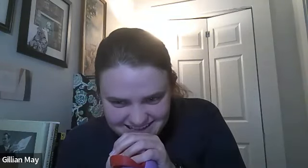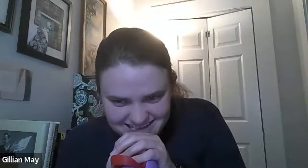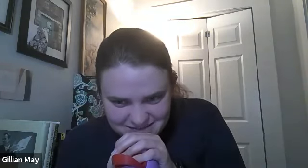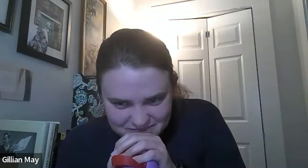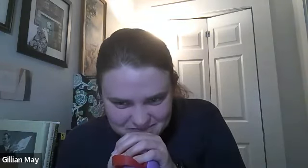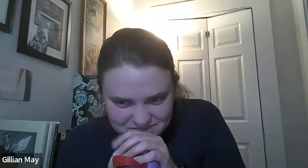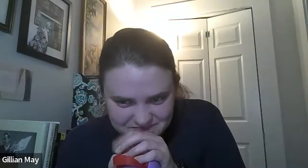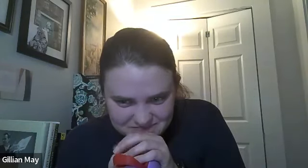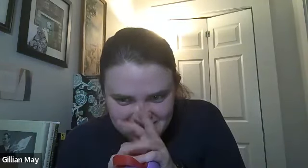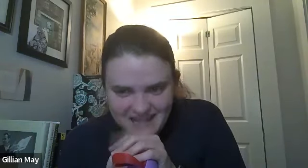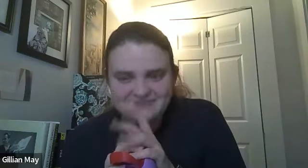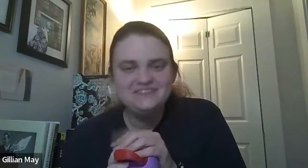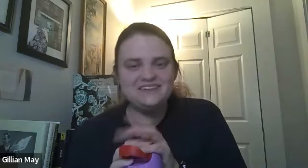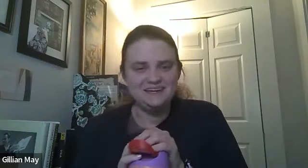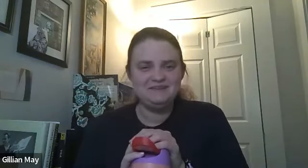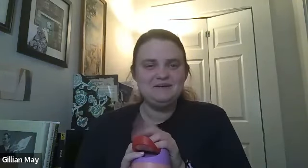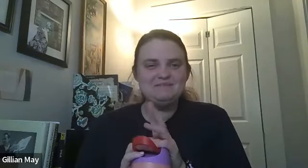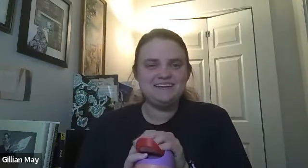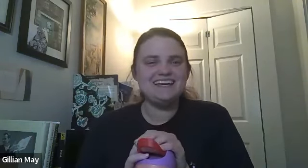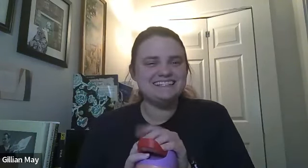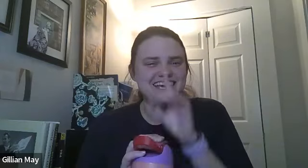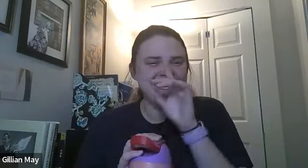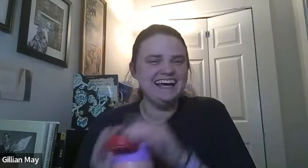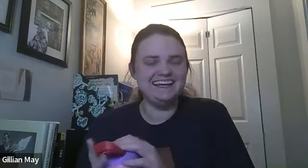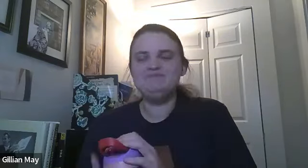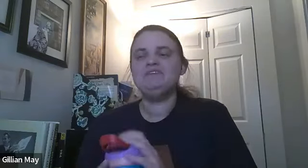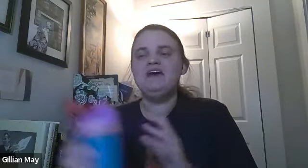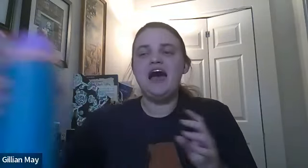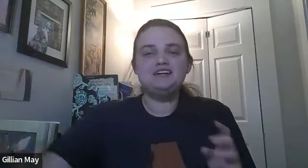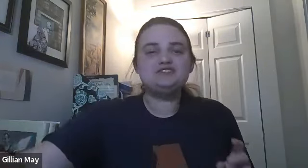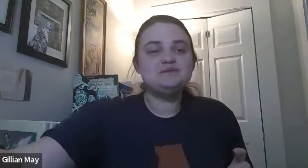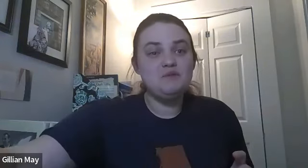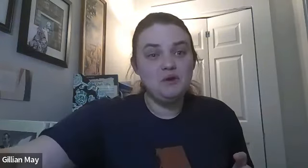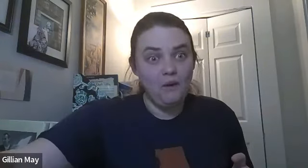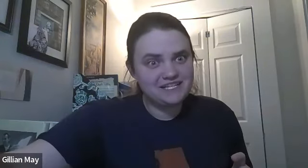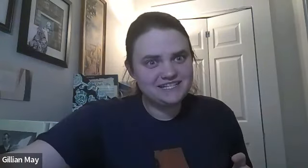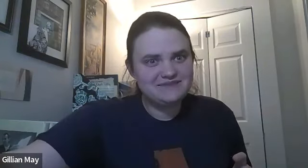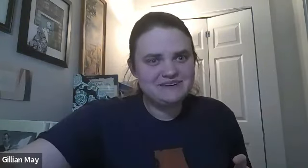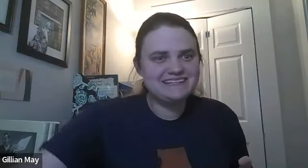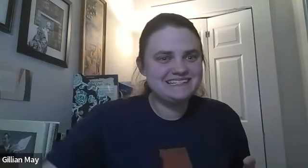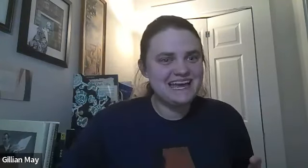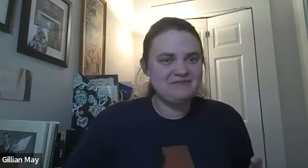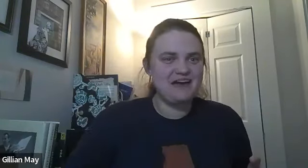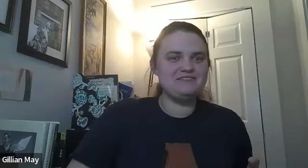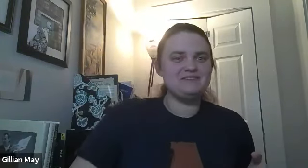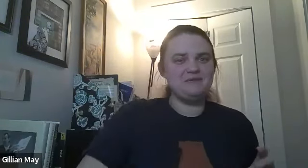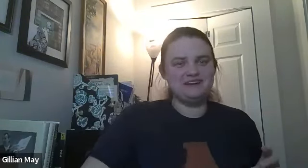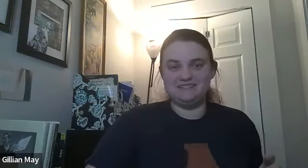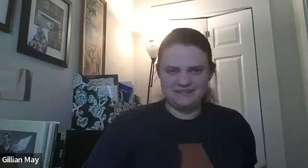insults to share. Okay, let's see. I have to think because I usually am the one watching them being said rather than the one doing